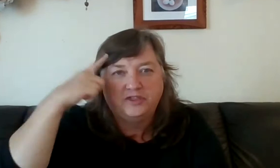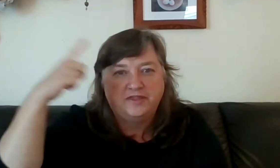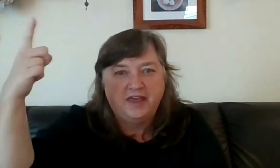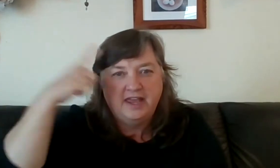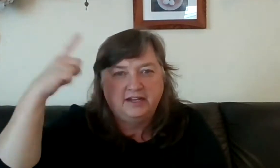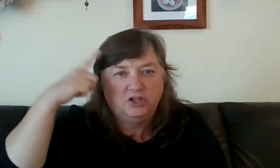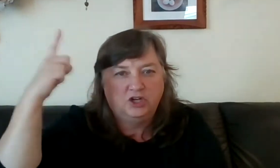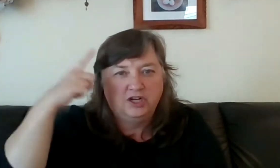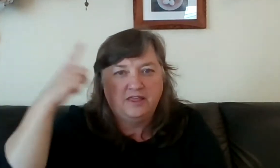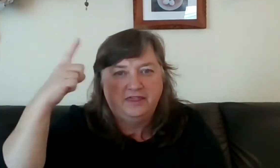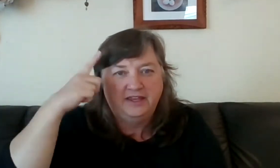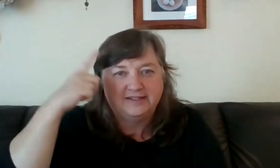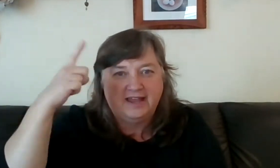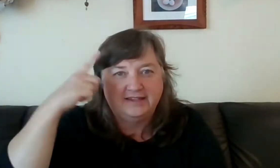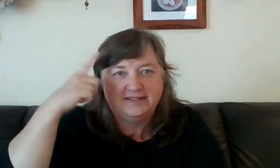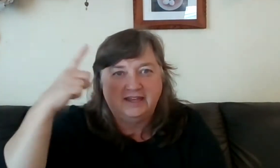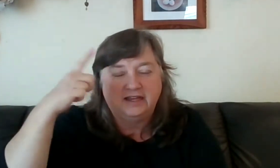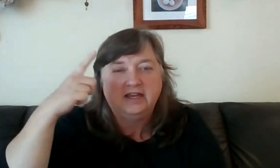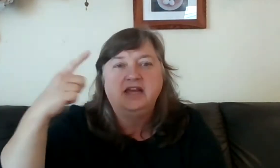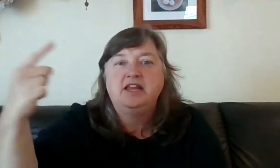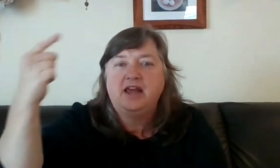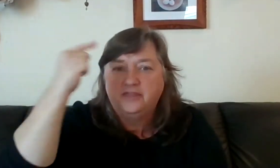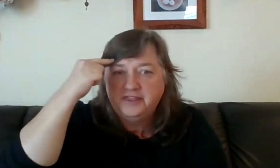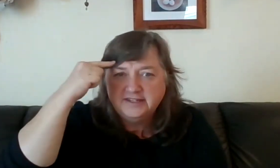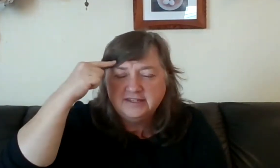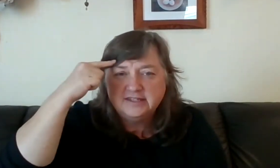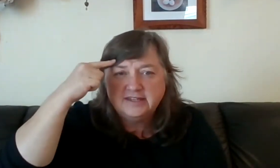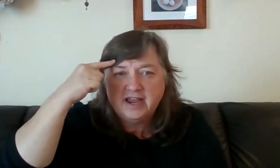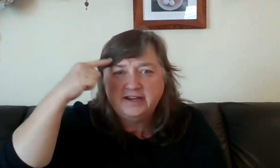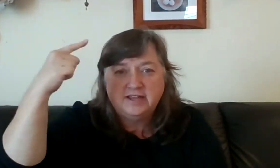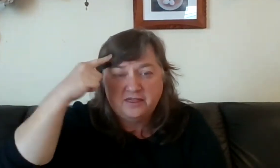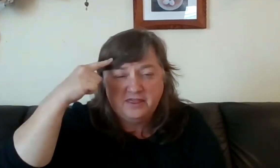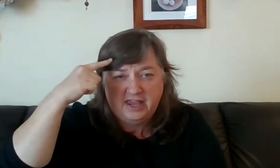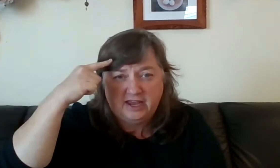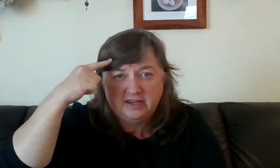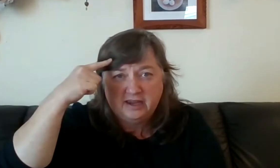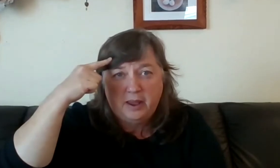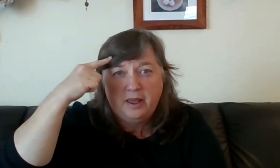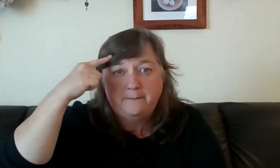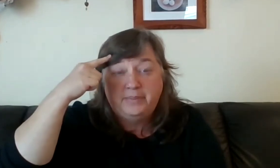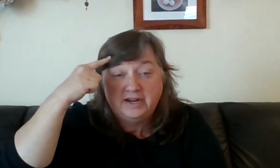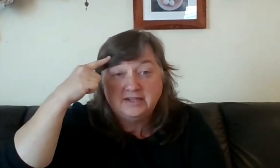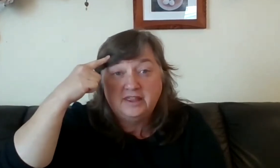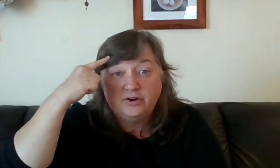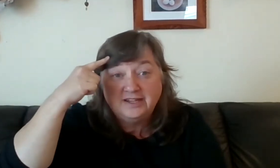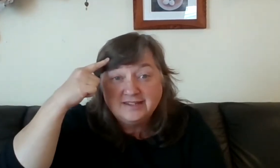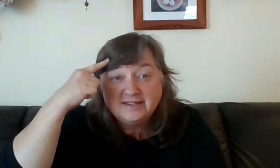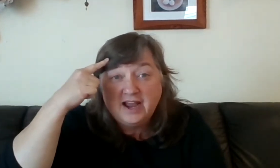that they had learned this as think. Now, this is the sign to think, but there is a